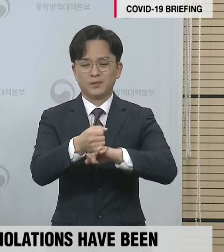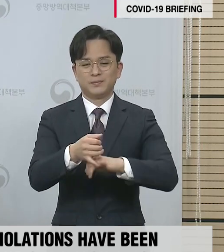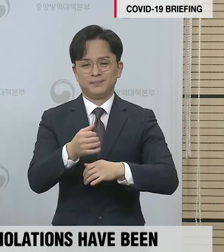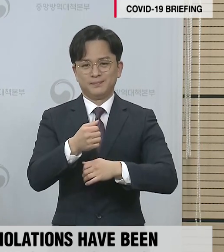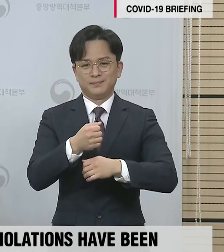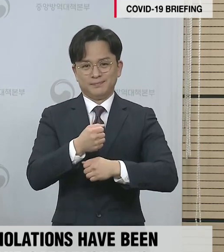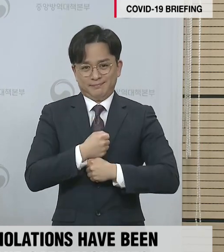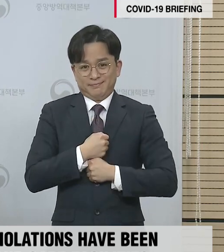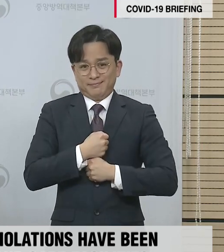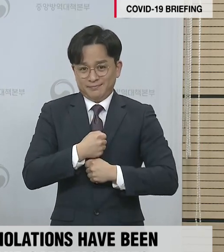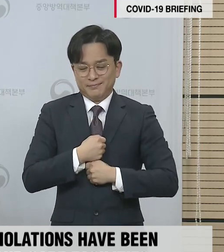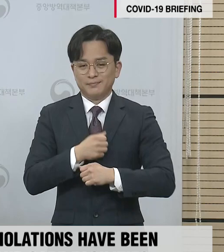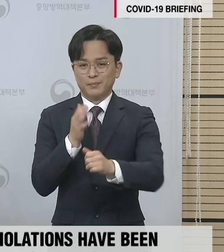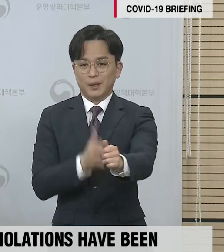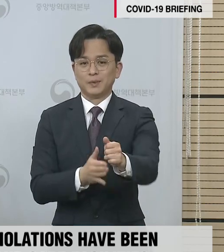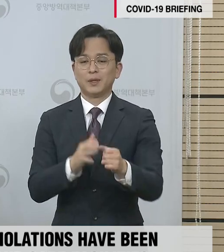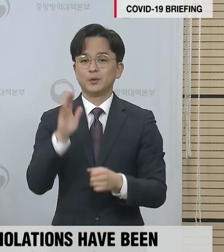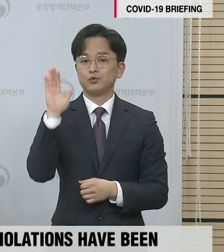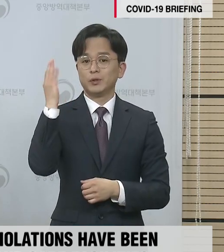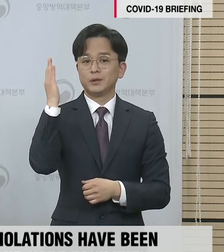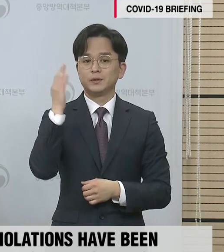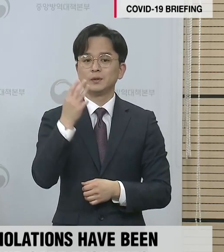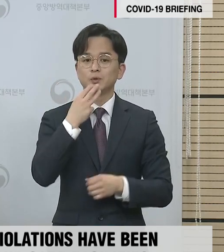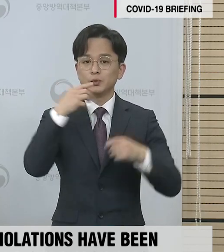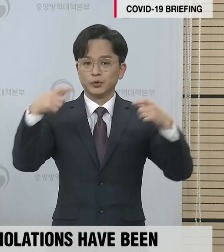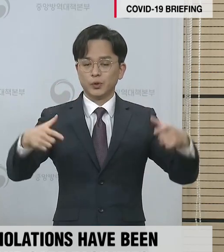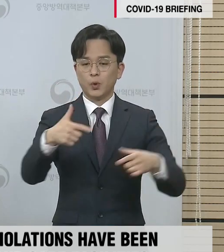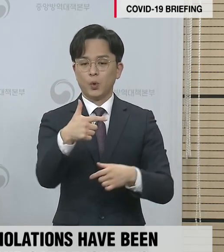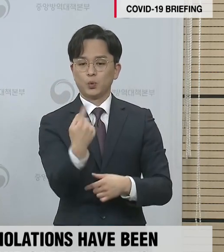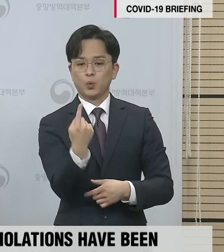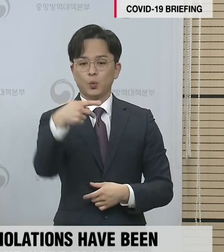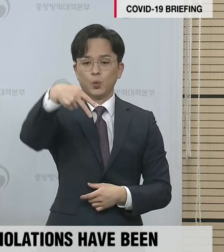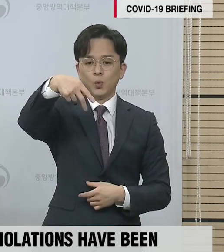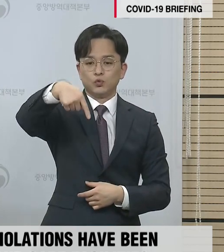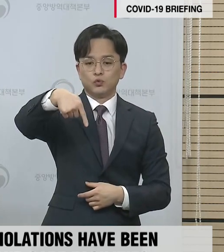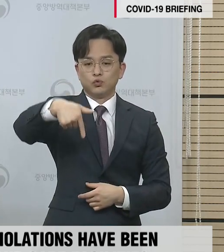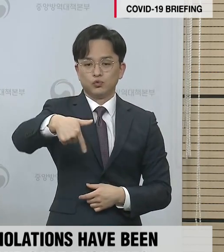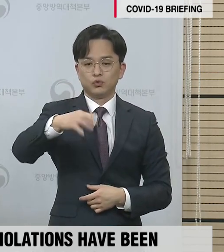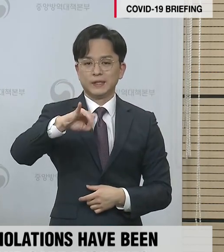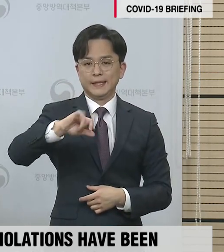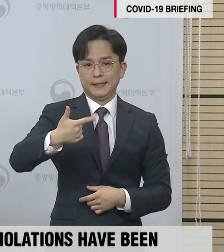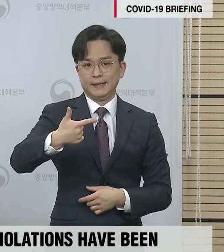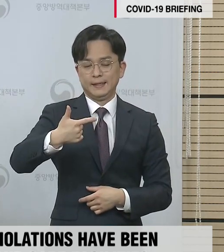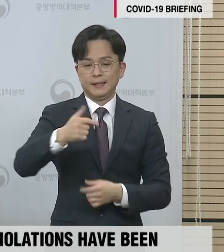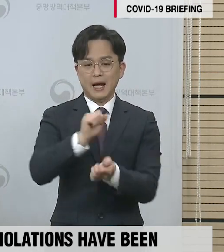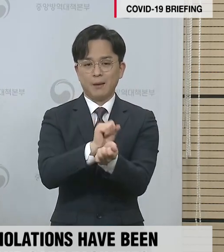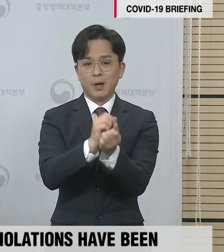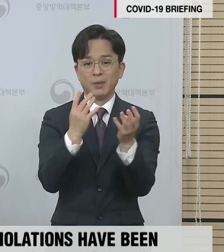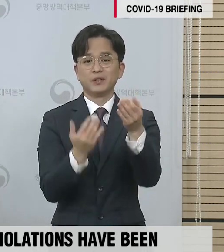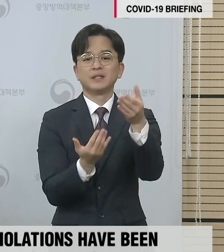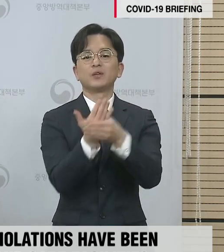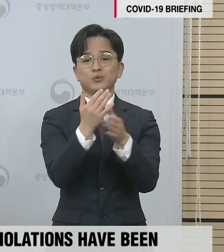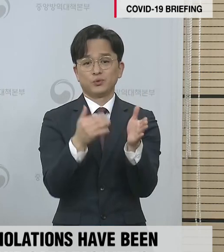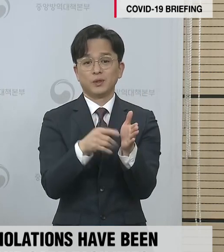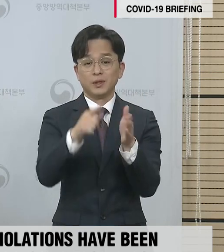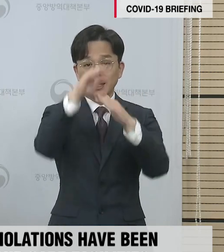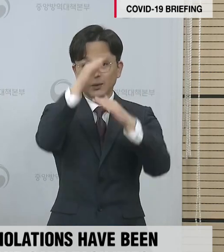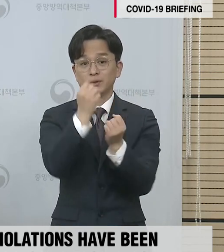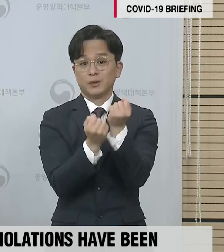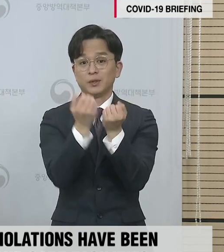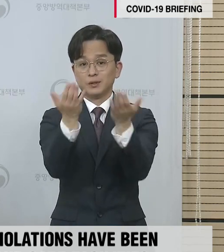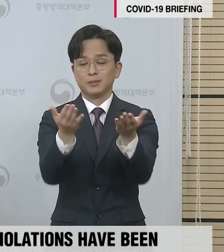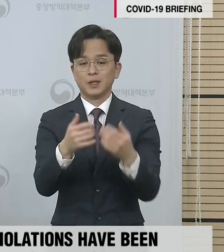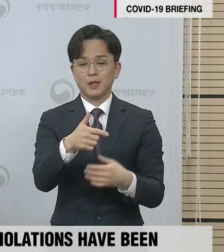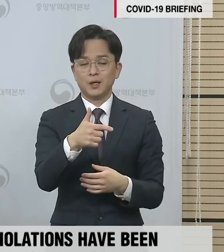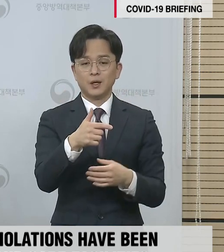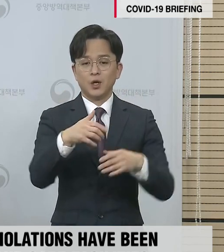your understanding and participation. Moreover, we also see higher risks of infection infections stemming from the homeless